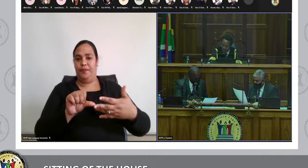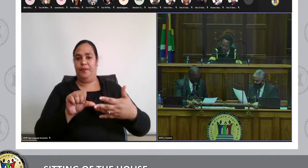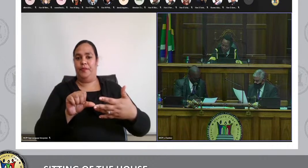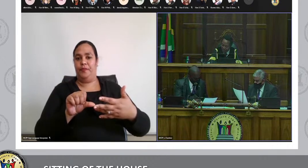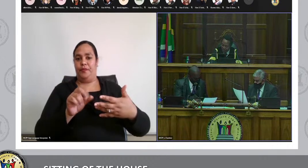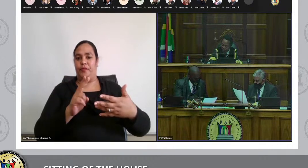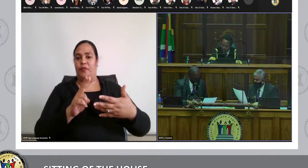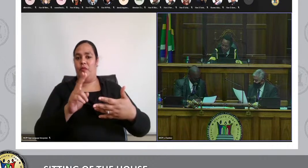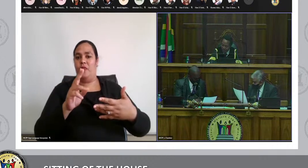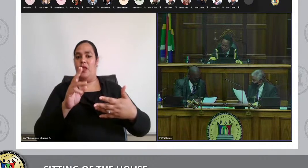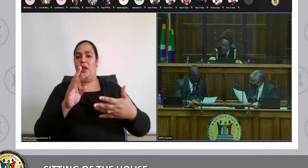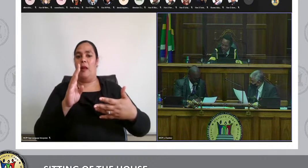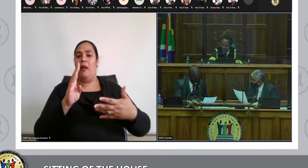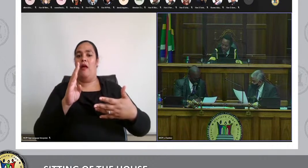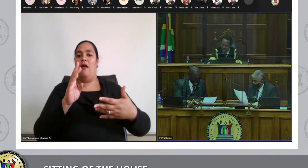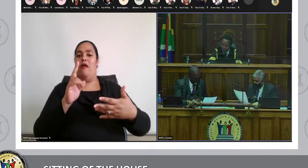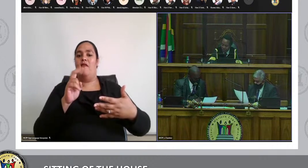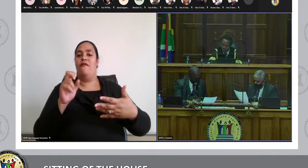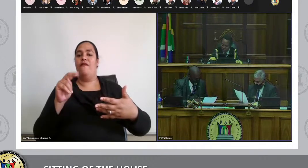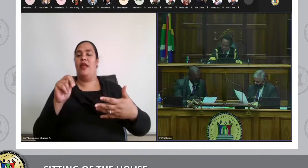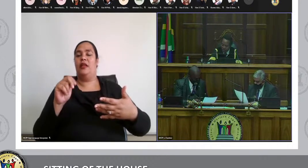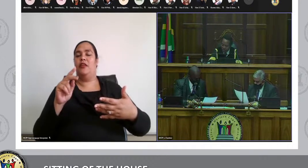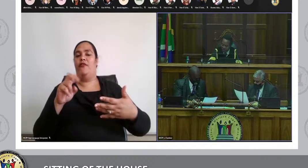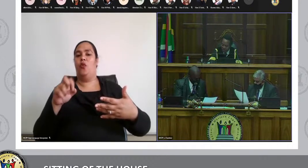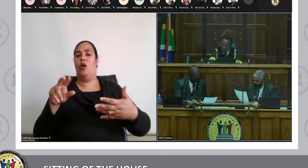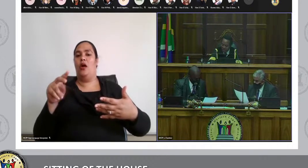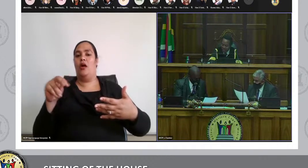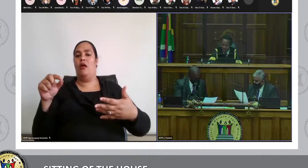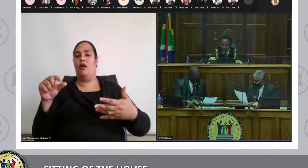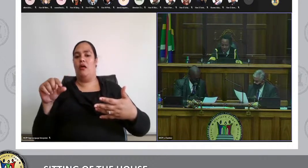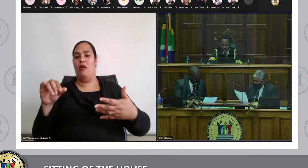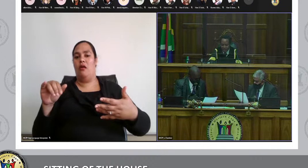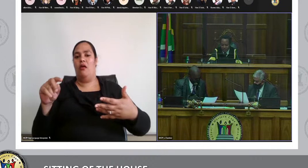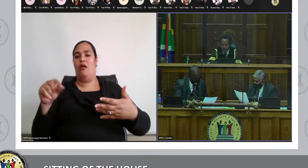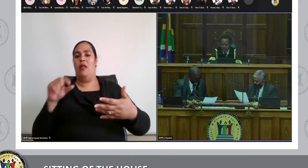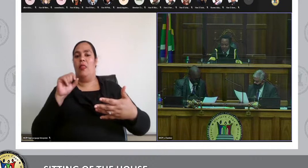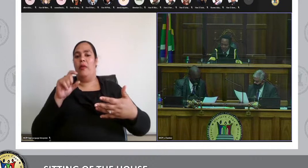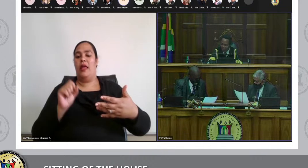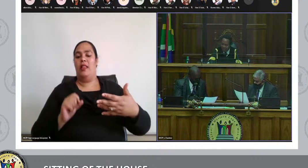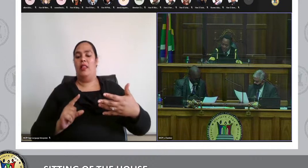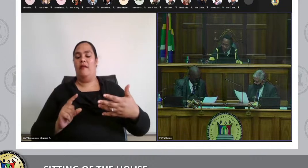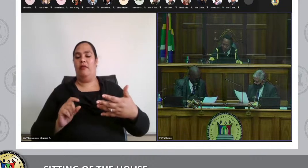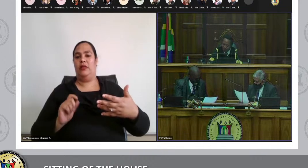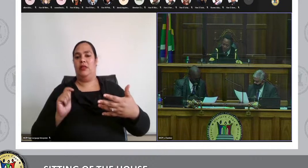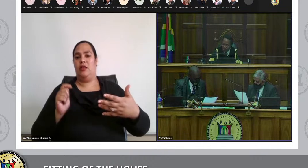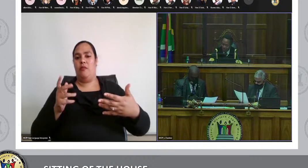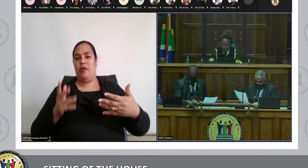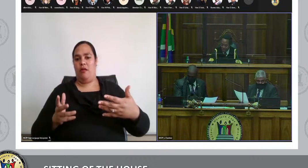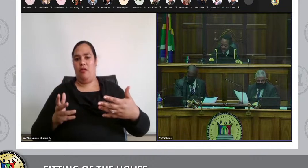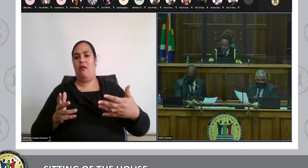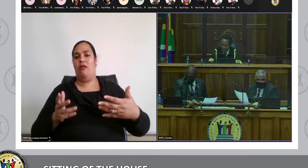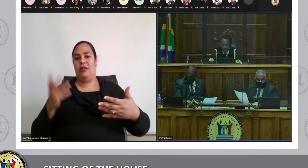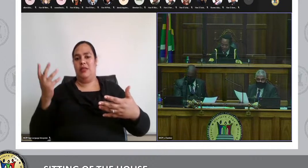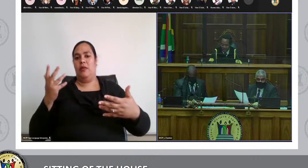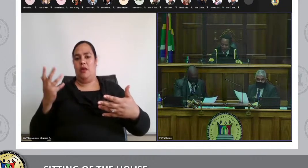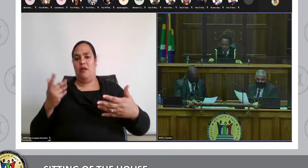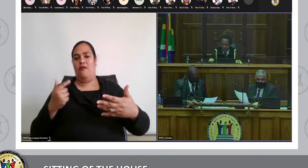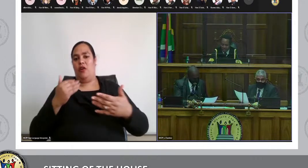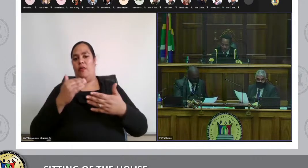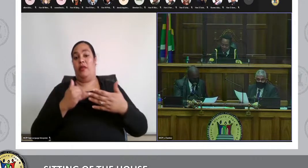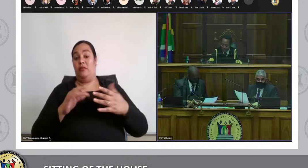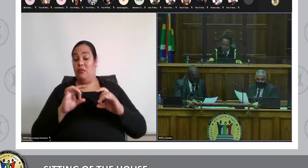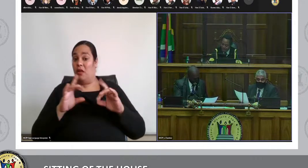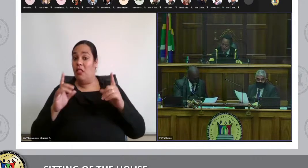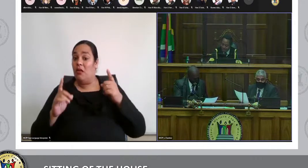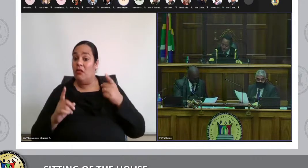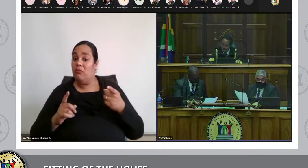be Honorable Van Vogel, and that will be the 11th speaker in terms of the speakers list. I hope that